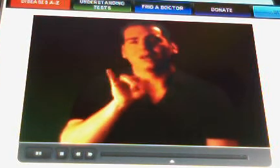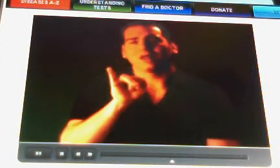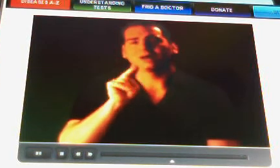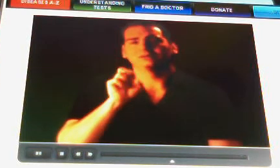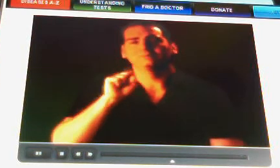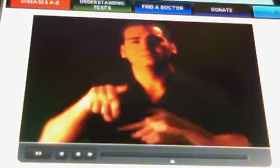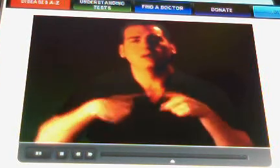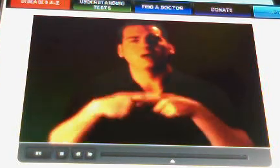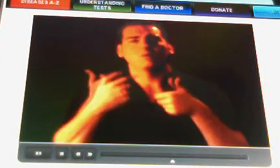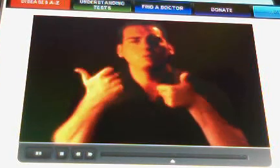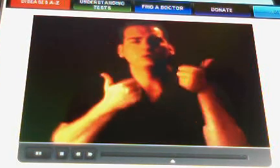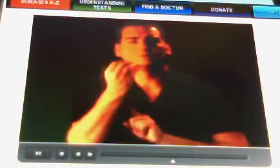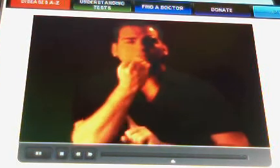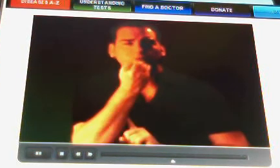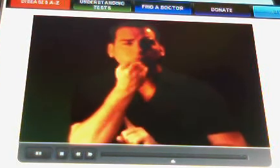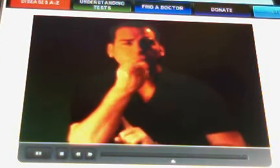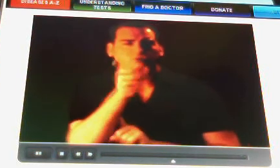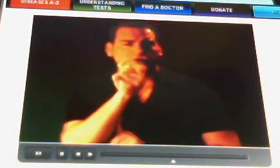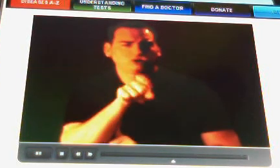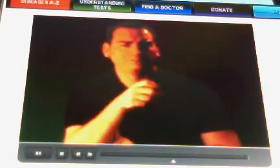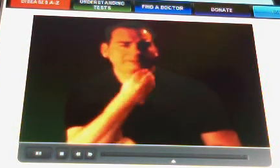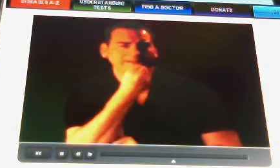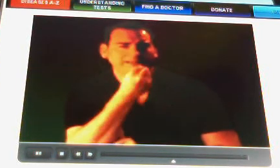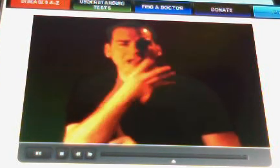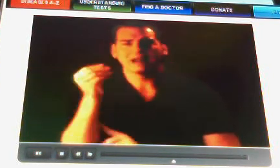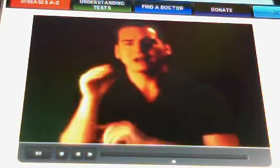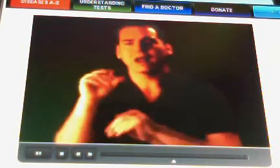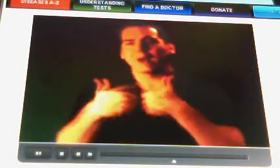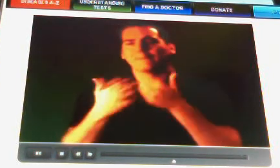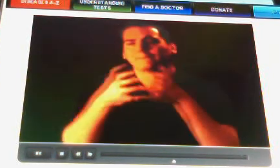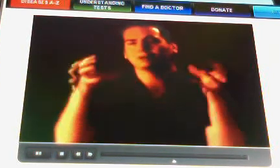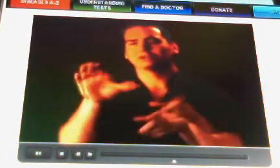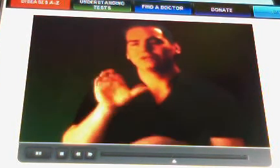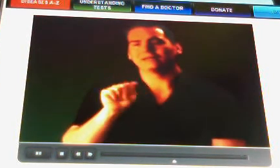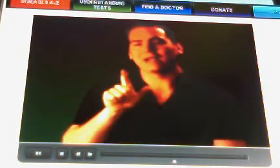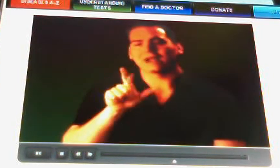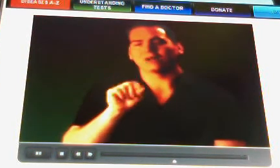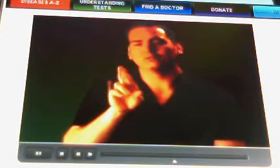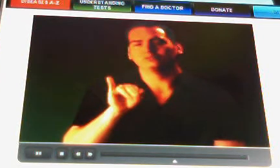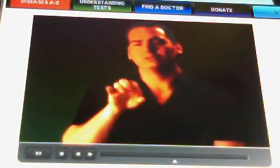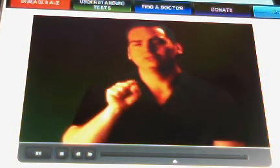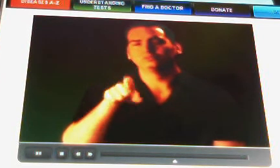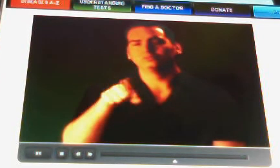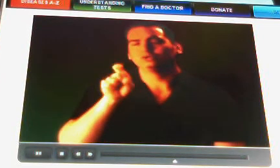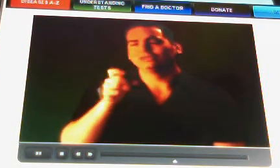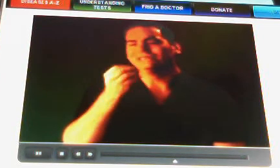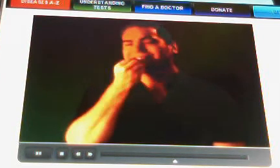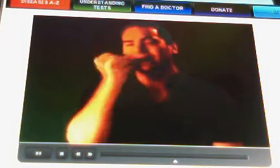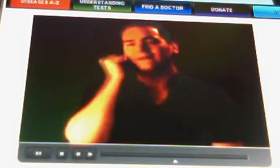in the normal range. You can get a checklist.